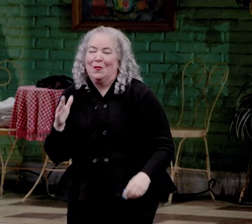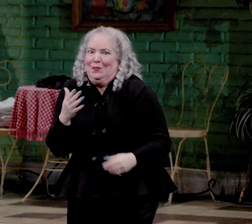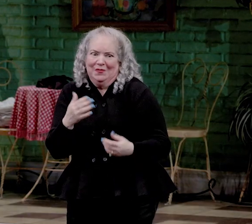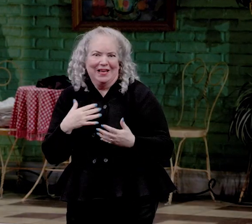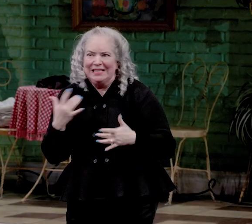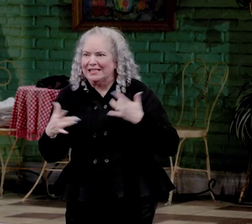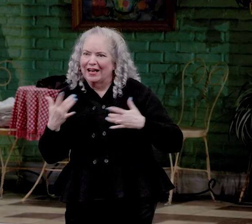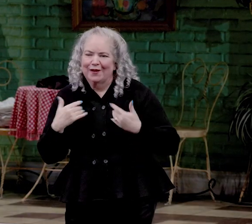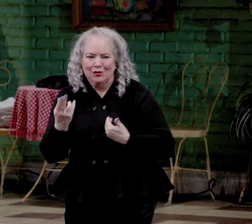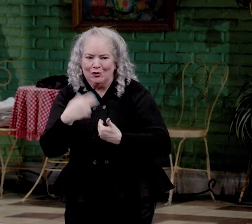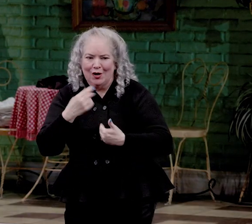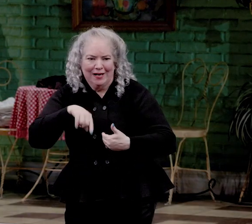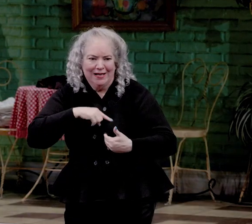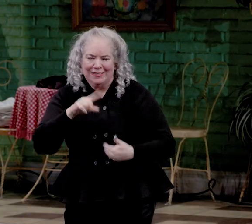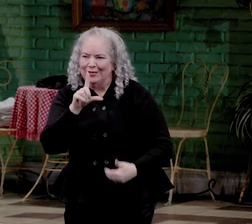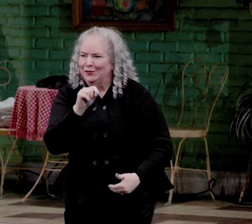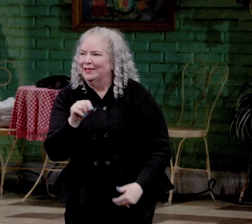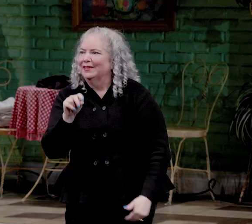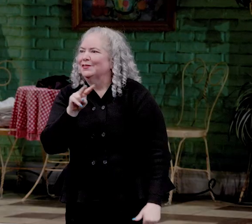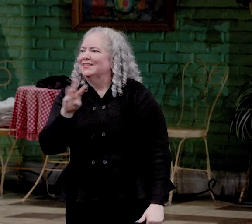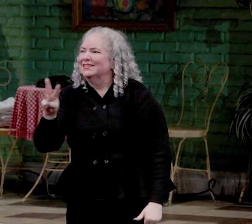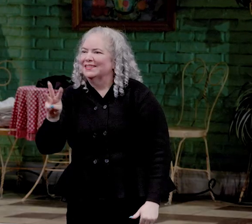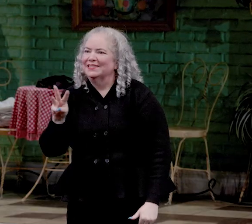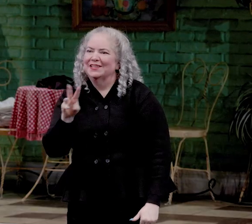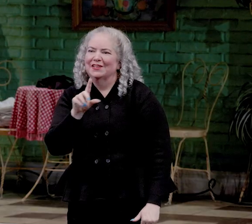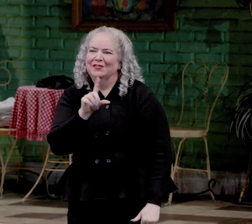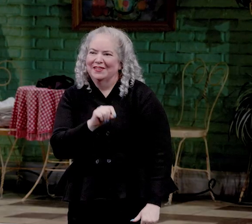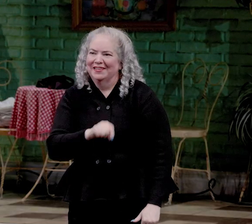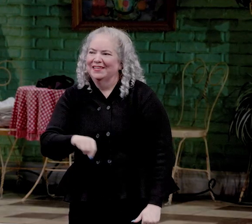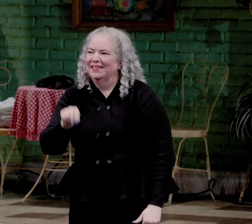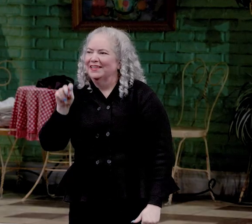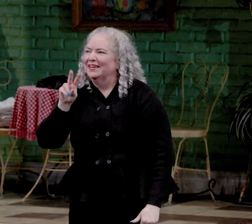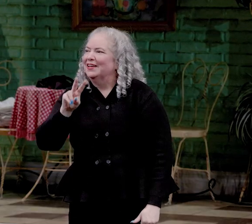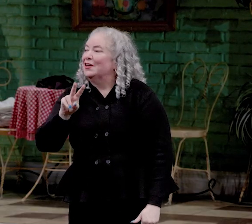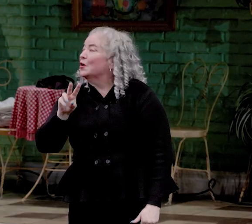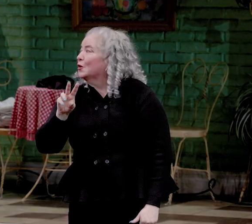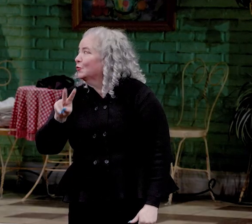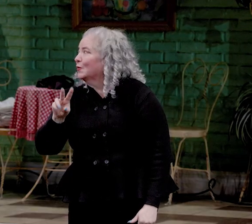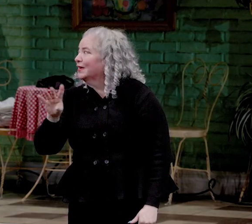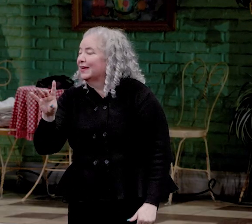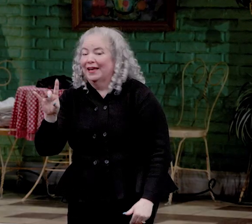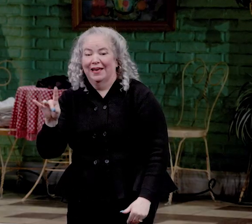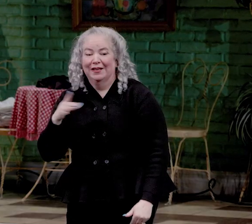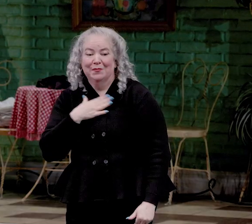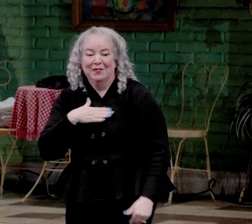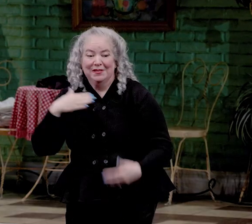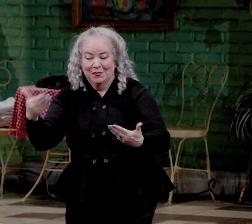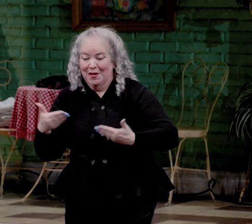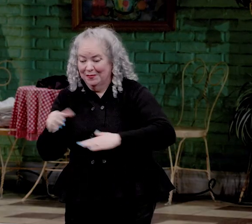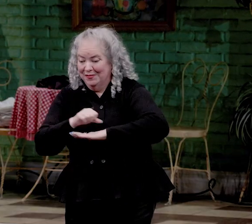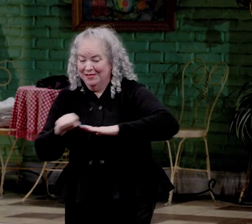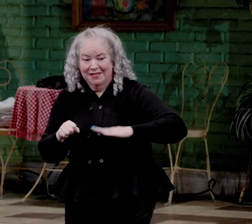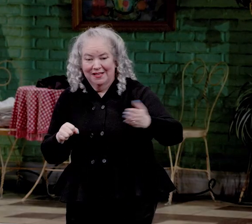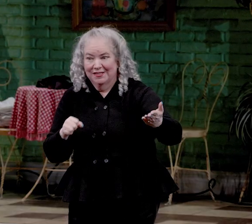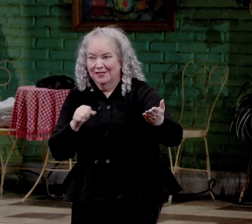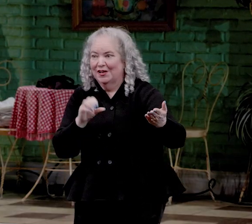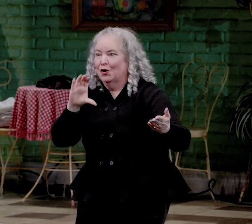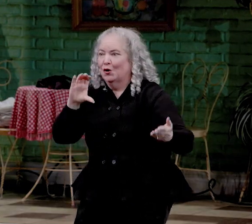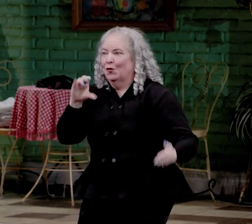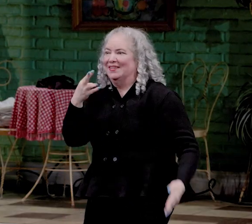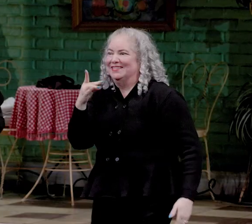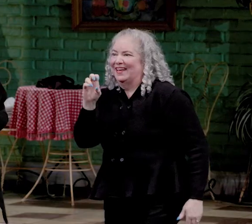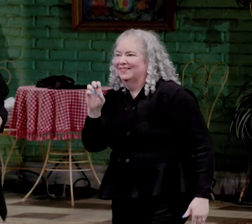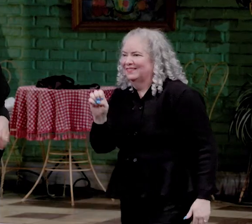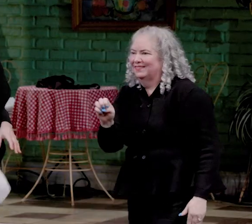as the 2026 to 2028 artist in residence at Geva Theater. Please welcome to the stage, Kristen Eve